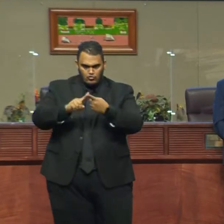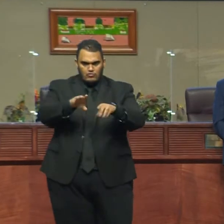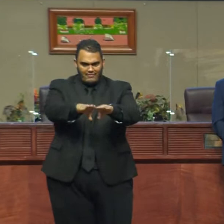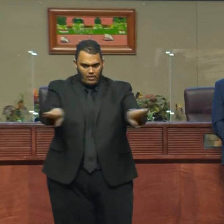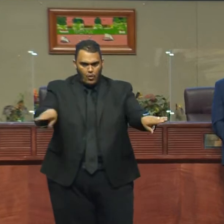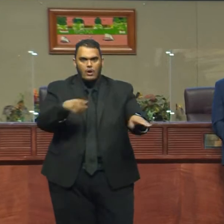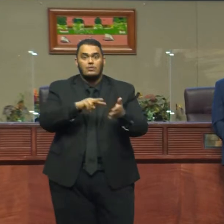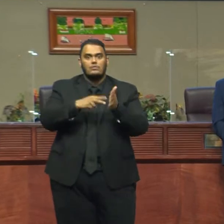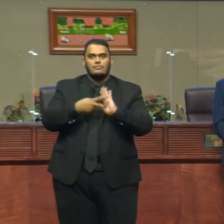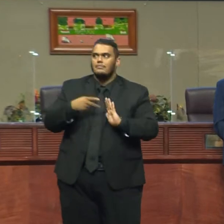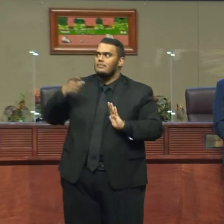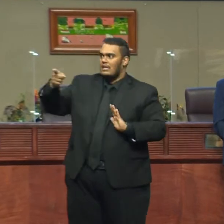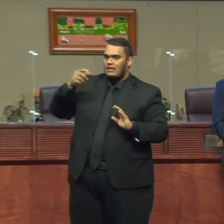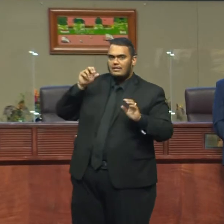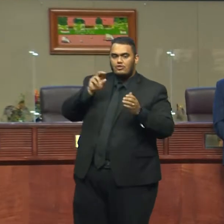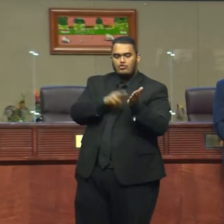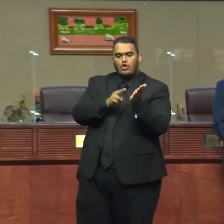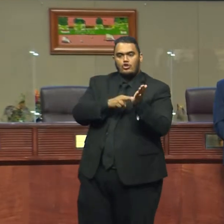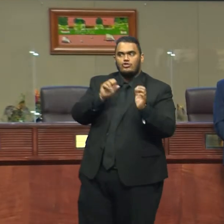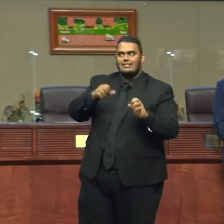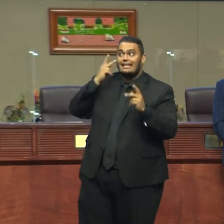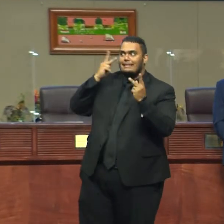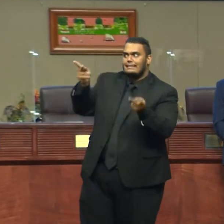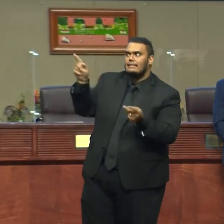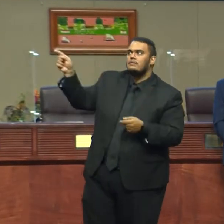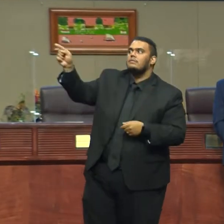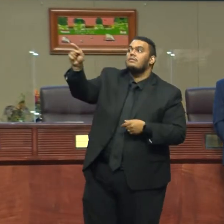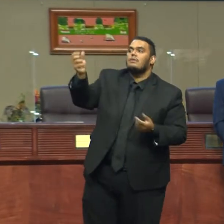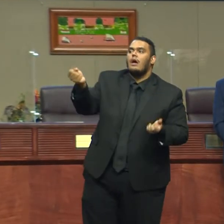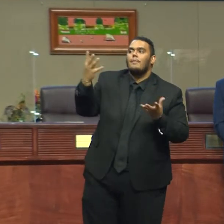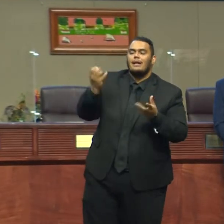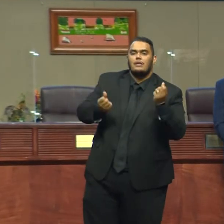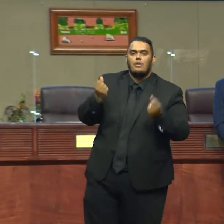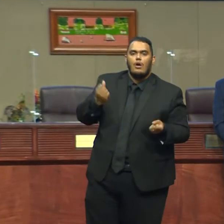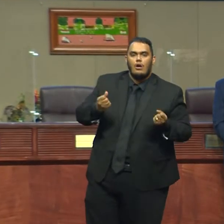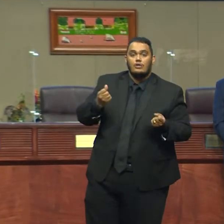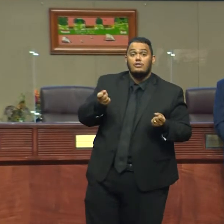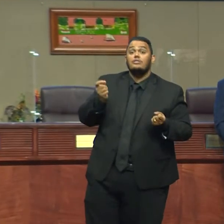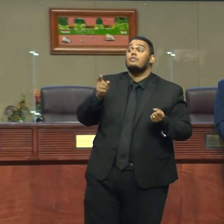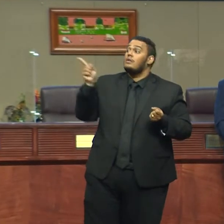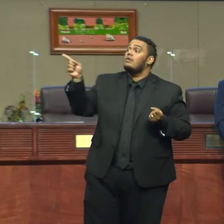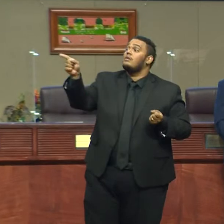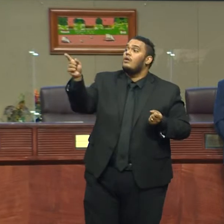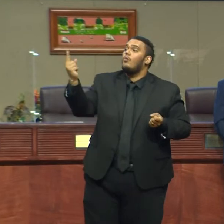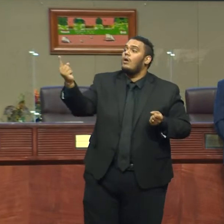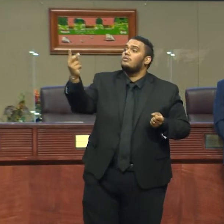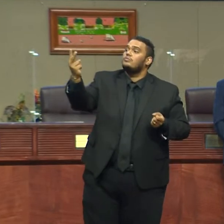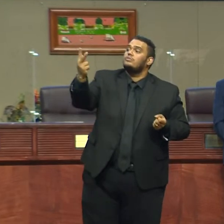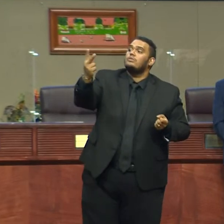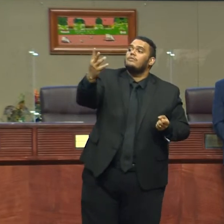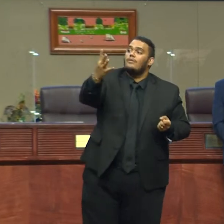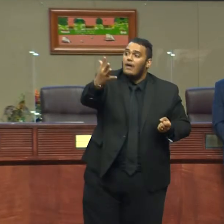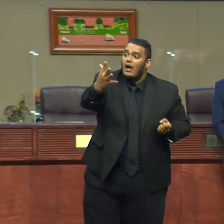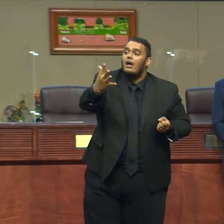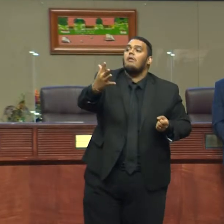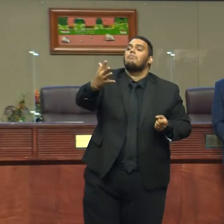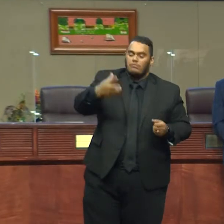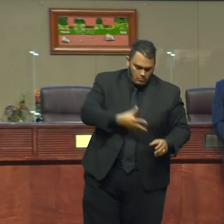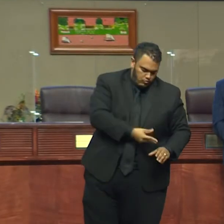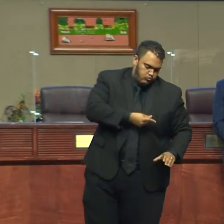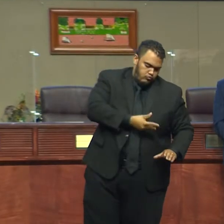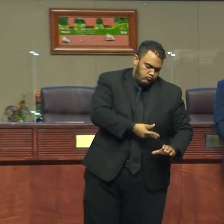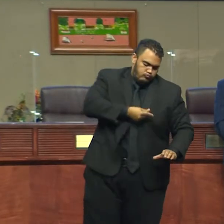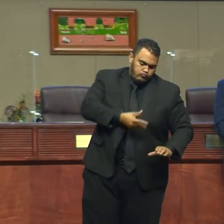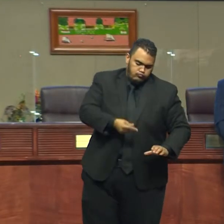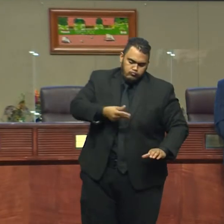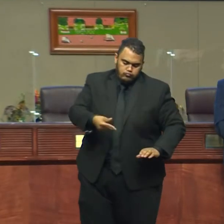draw by the number of vehicles that are coming. Now, you can have more than one person per vehicle. You don't know that. But you know that at